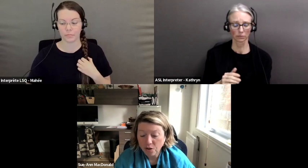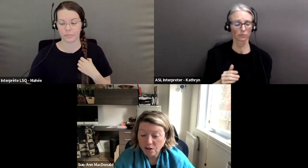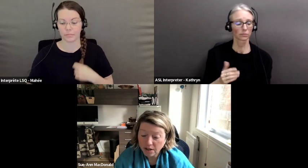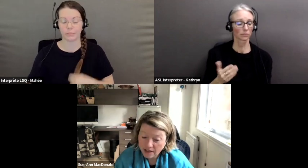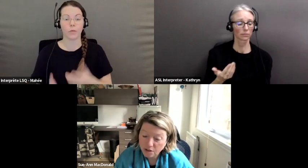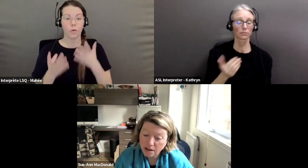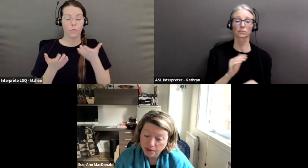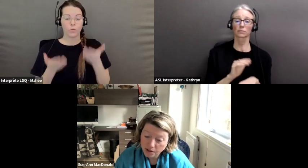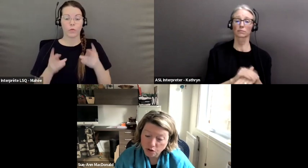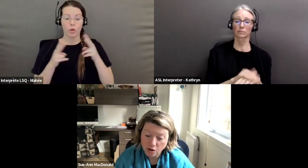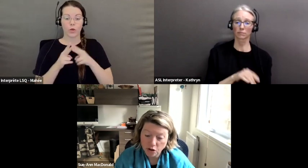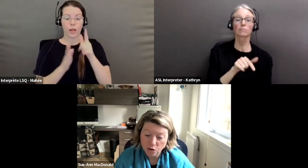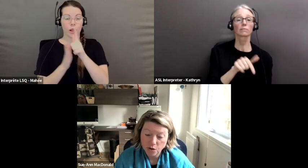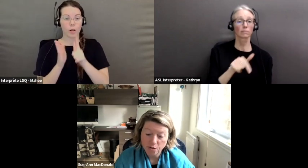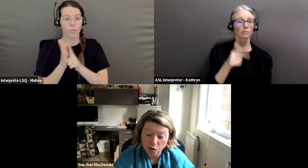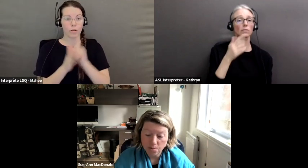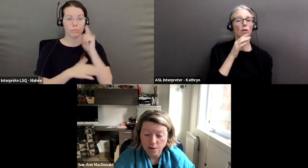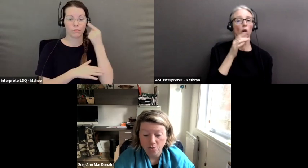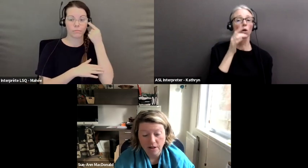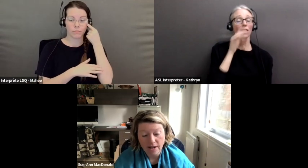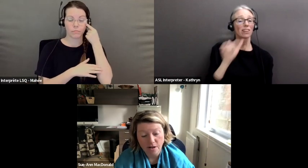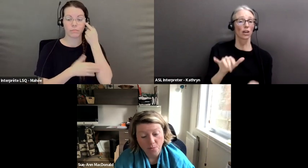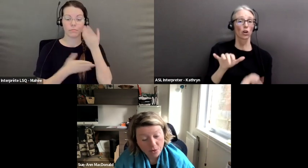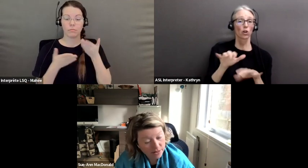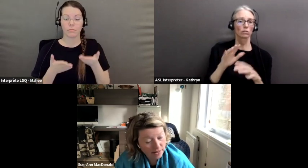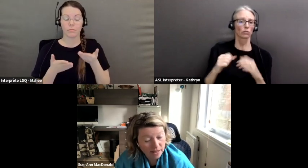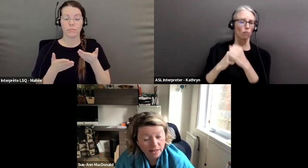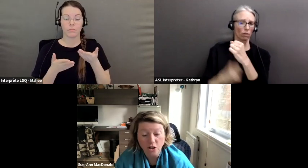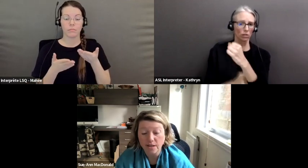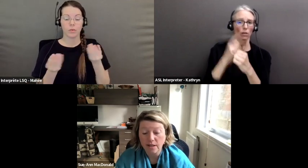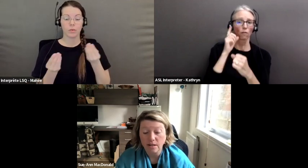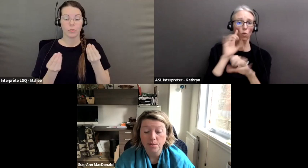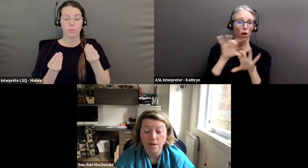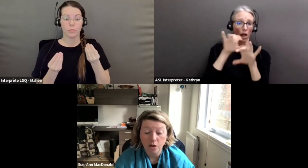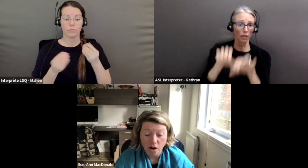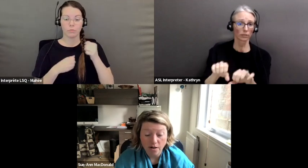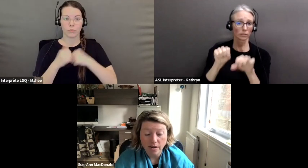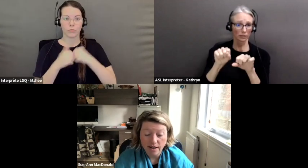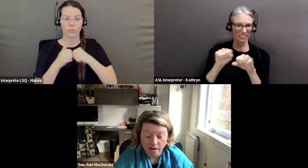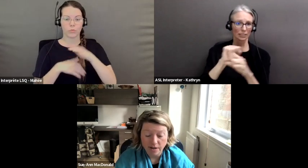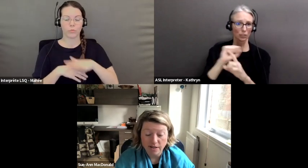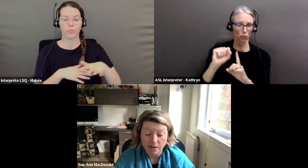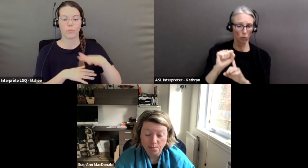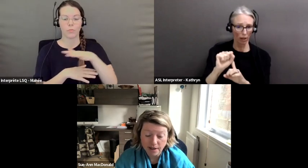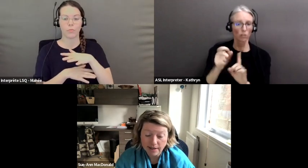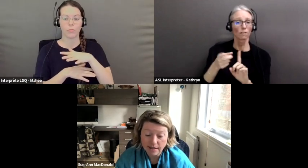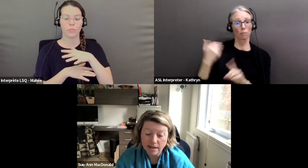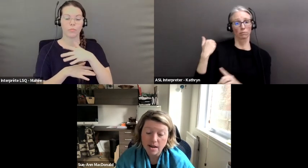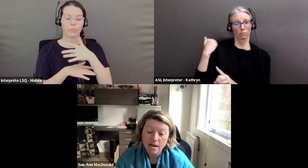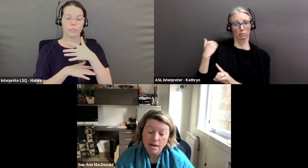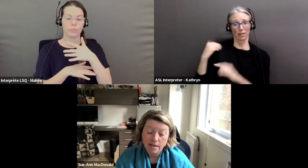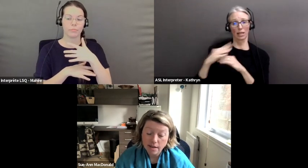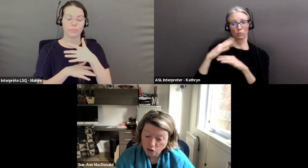in the colonial, legal, and political structures forcibly overlaid on the pre-existing Indigenous systems of law and governance of these